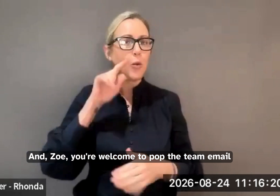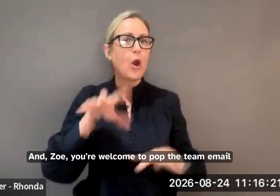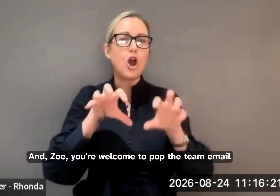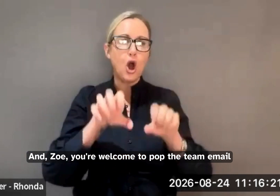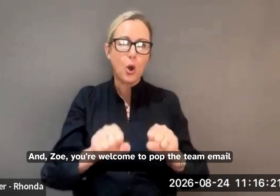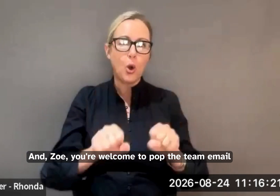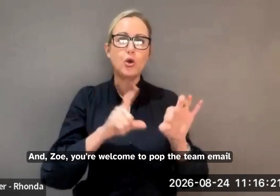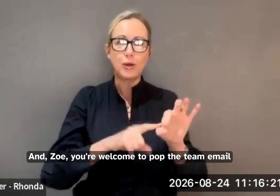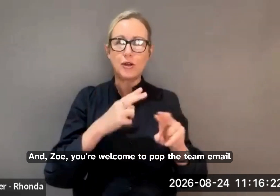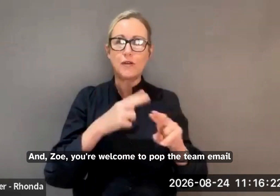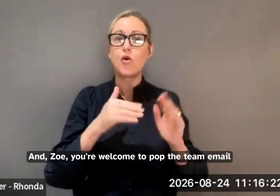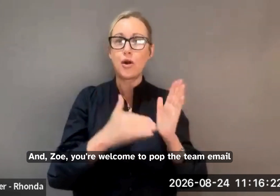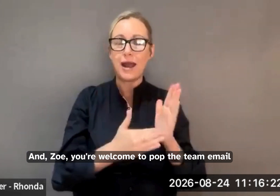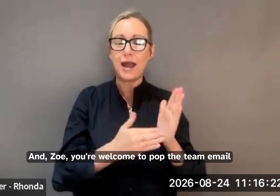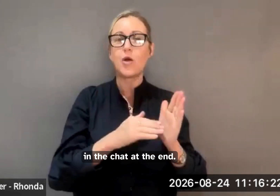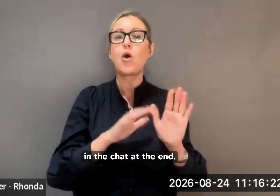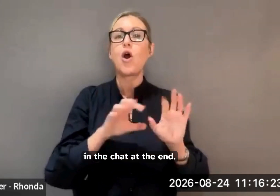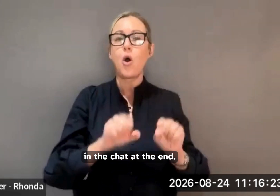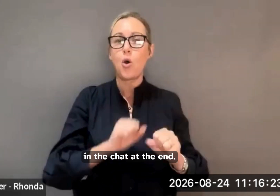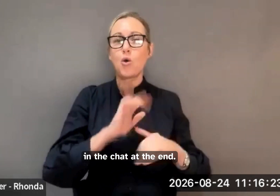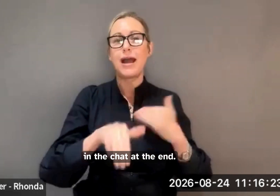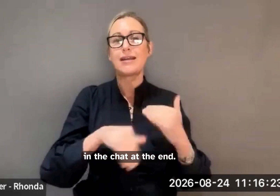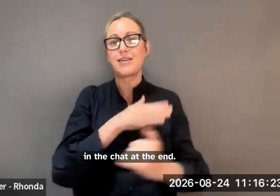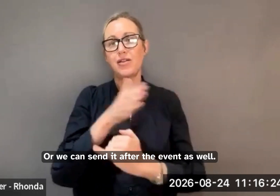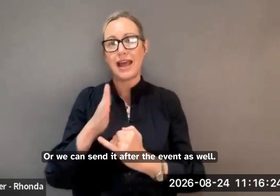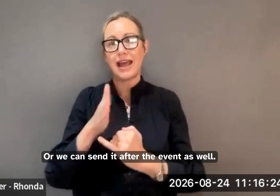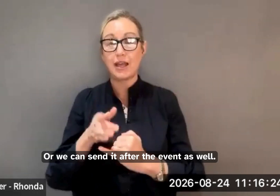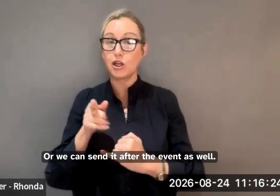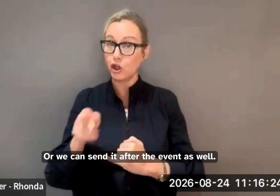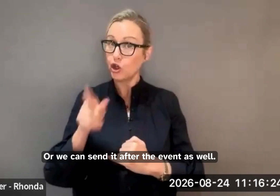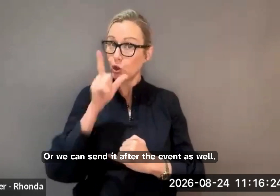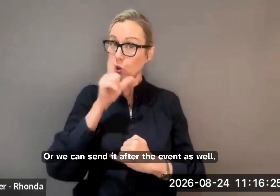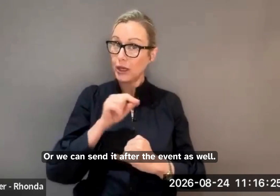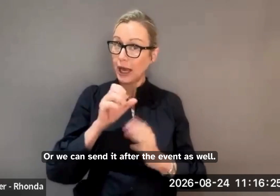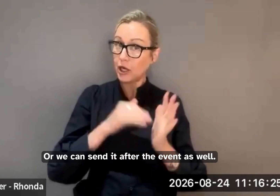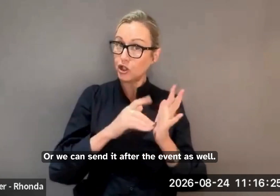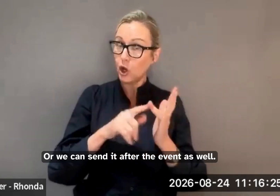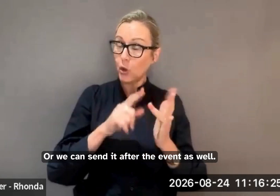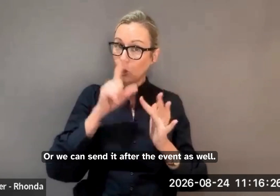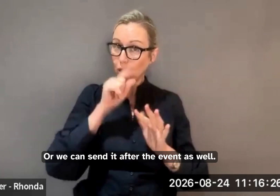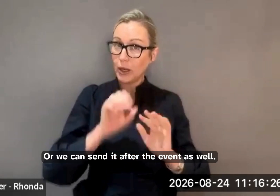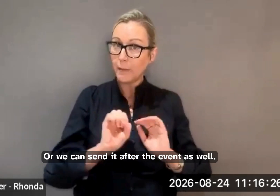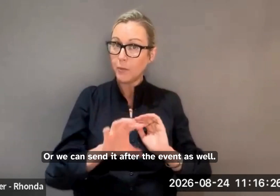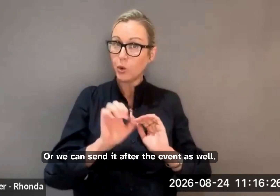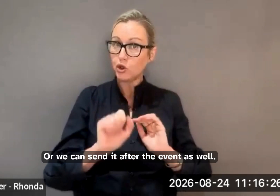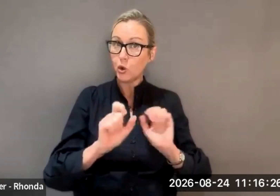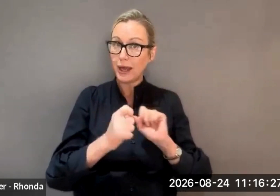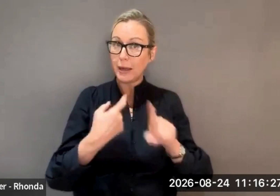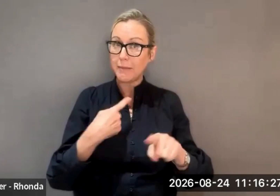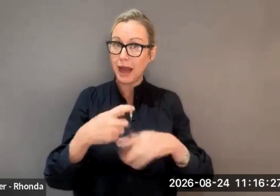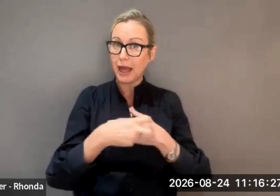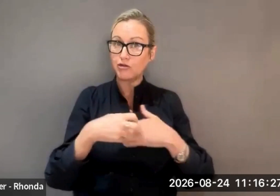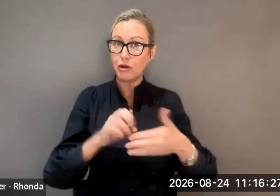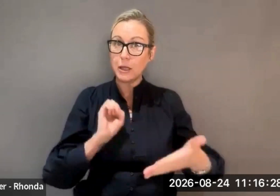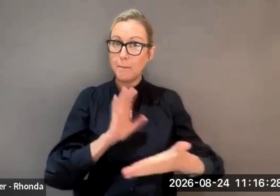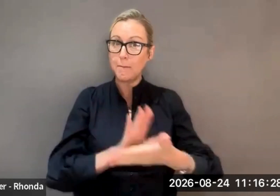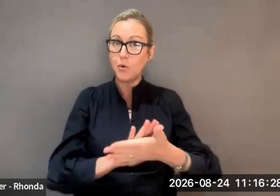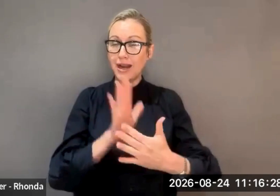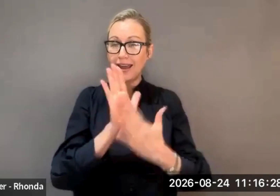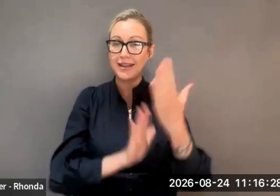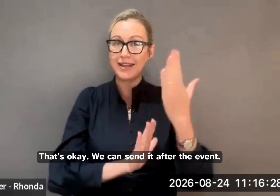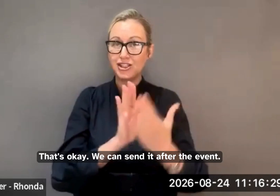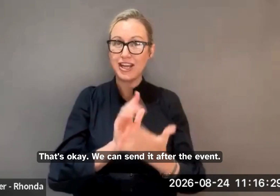And Zoe, you're welcome to pop the team email in the chat at the end, or we can send it after the event as well. I'm So not sure what it